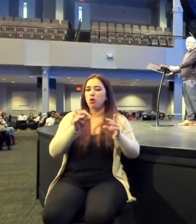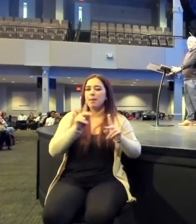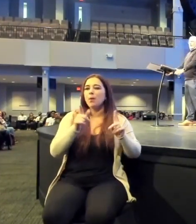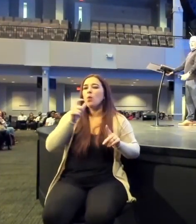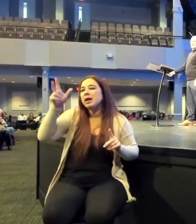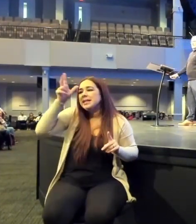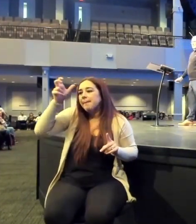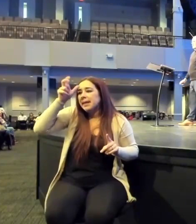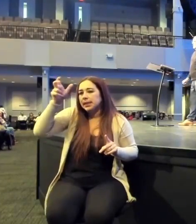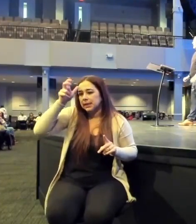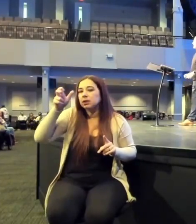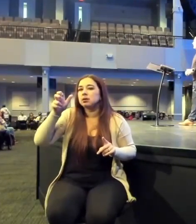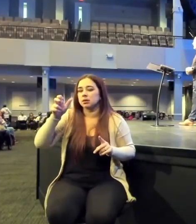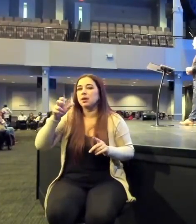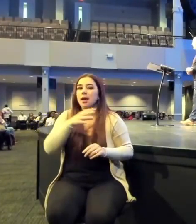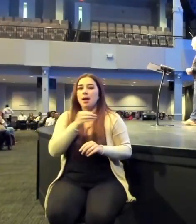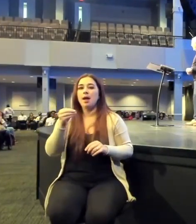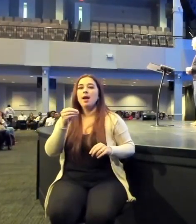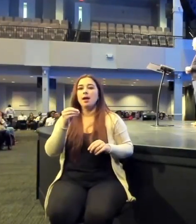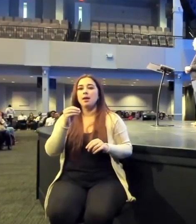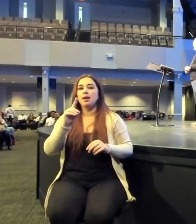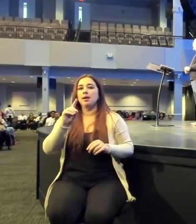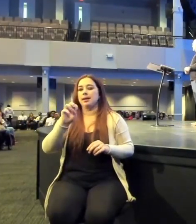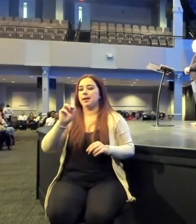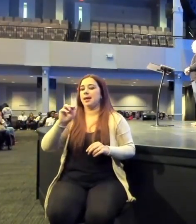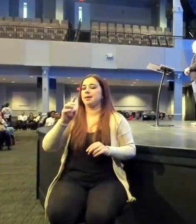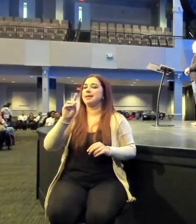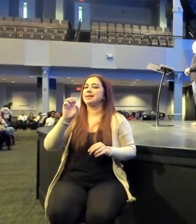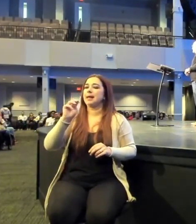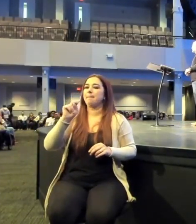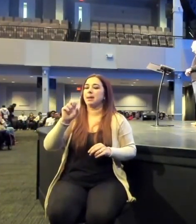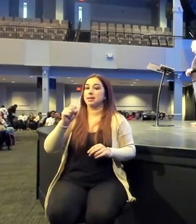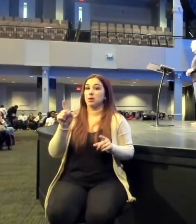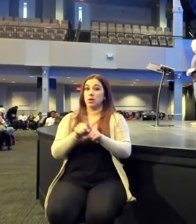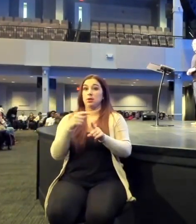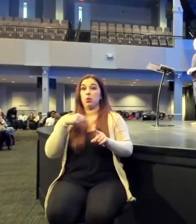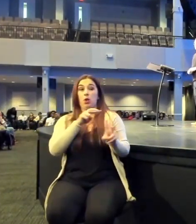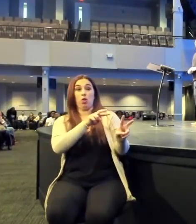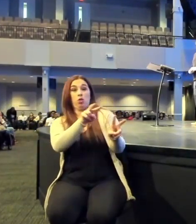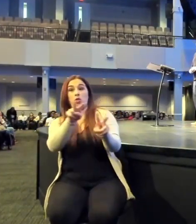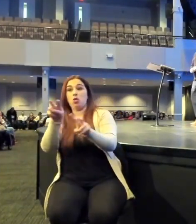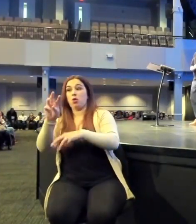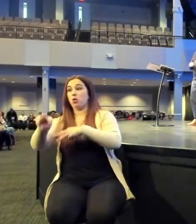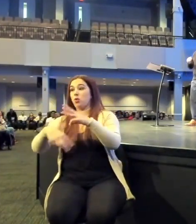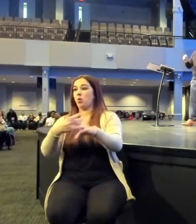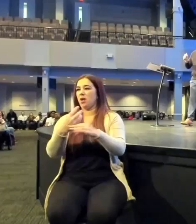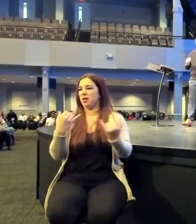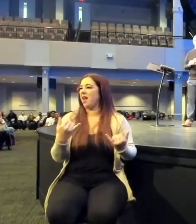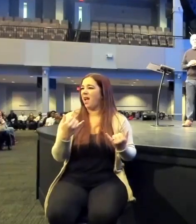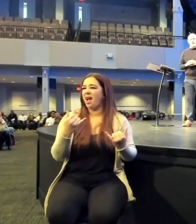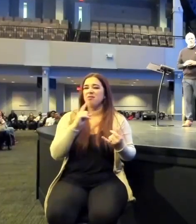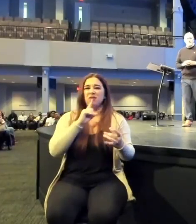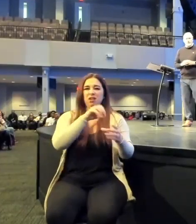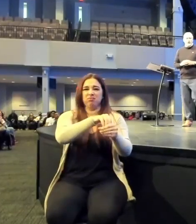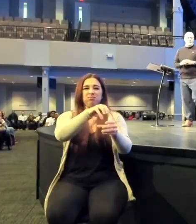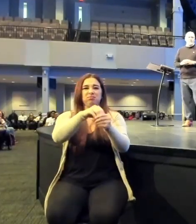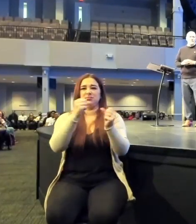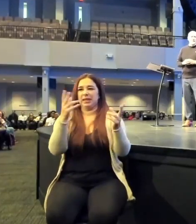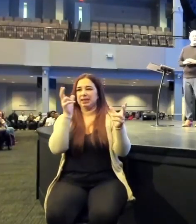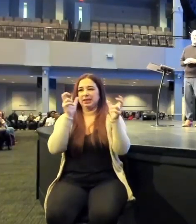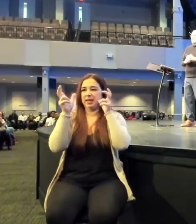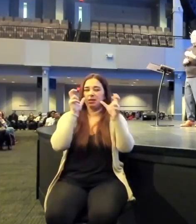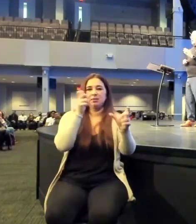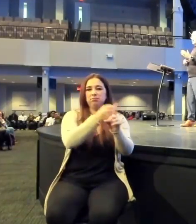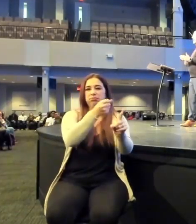are demonized. And I think that we could oftentimes, as we look at our world, see a world that is being demonized, affected